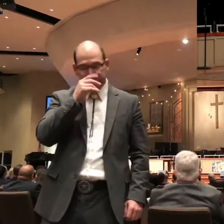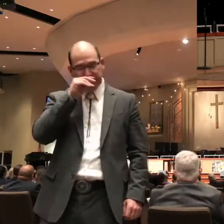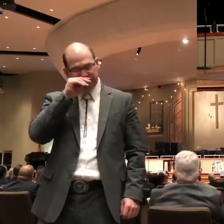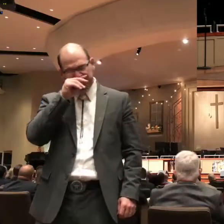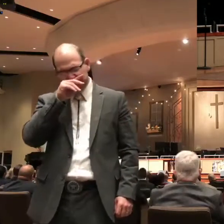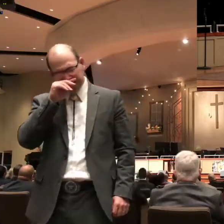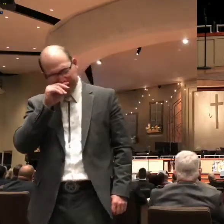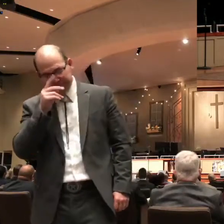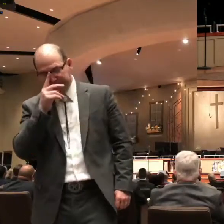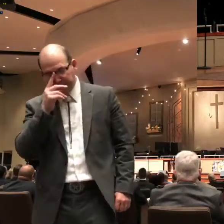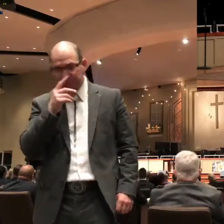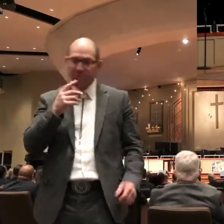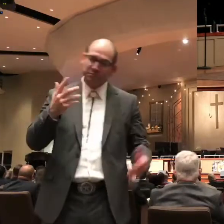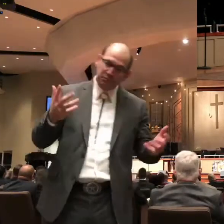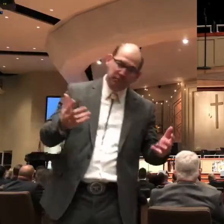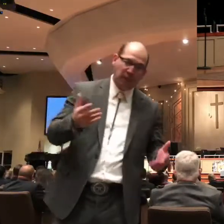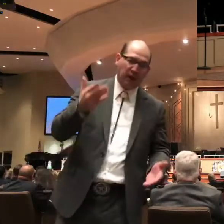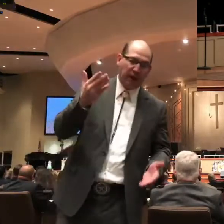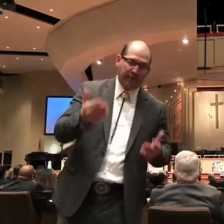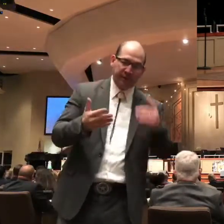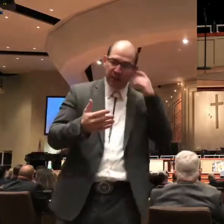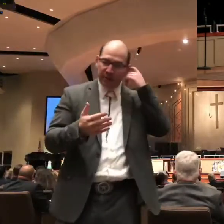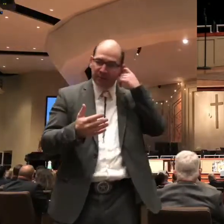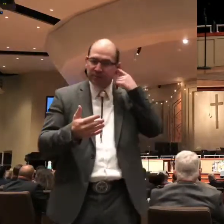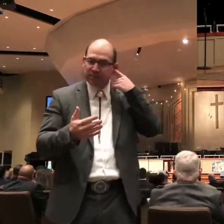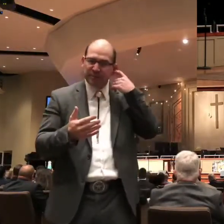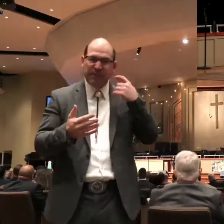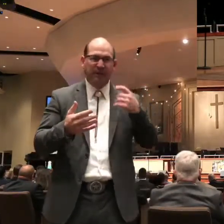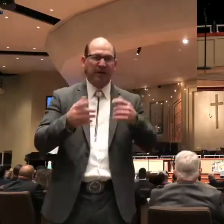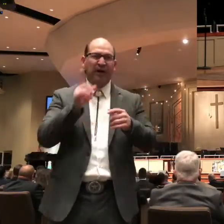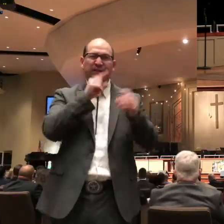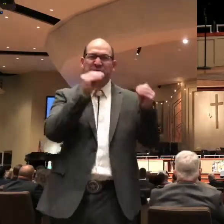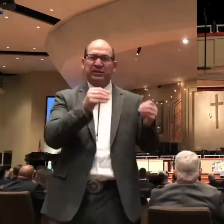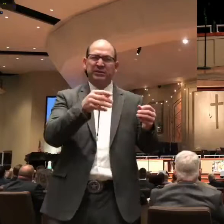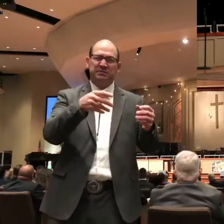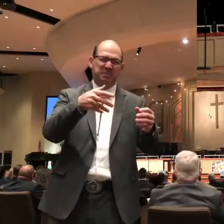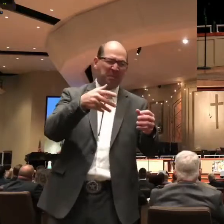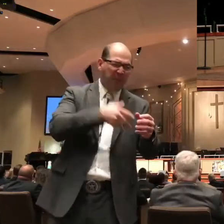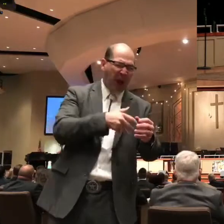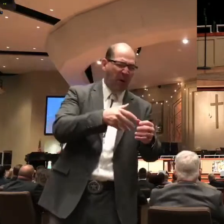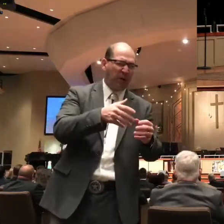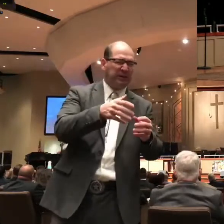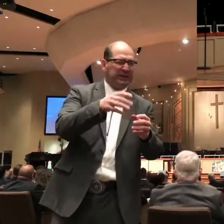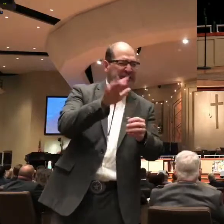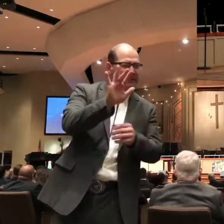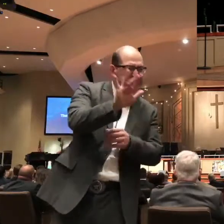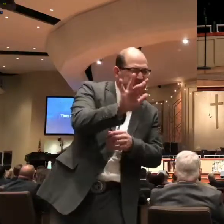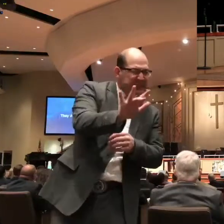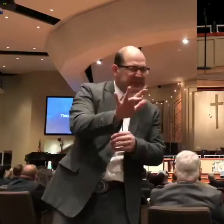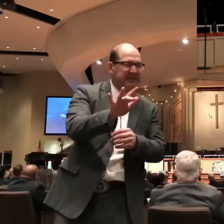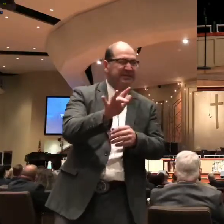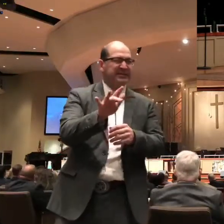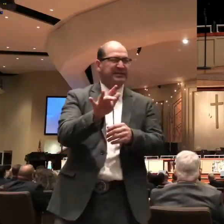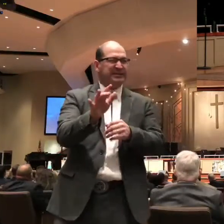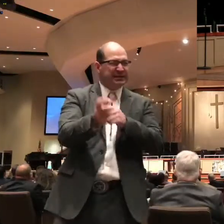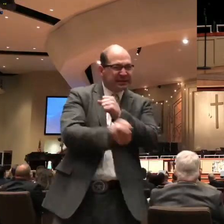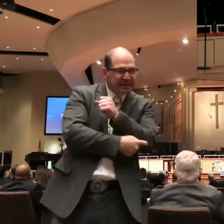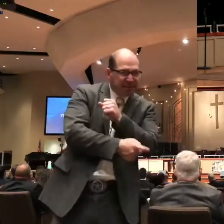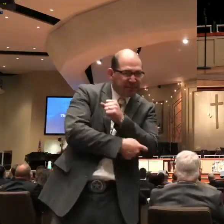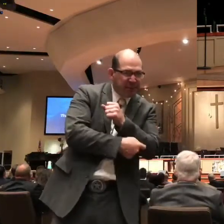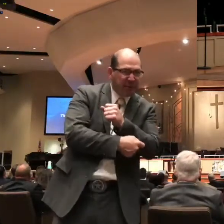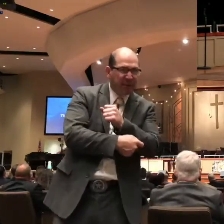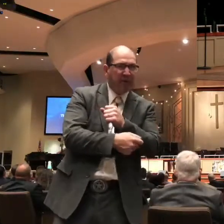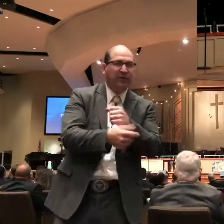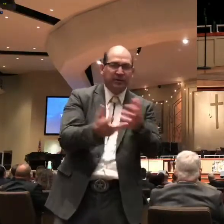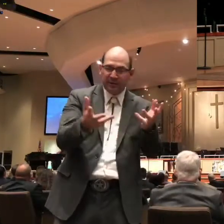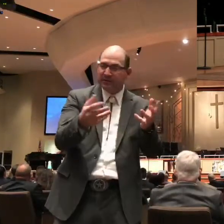to have been an impressive power over them. They were persuaded to follow these particular false